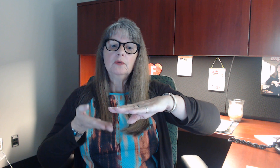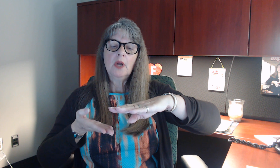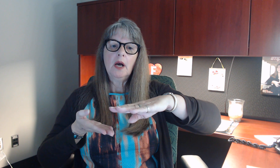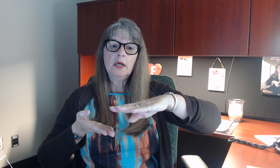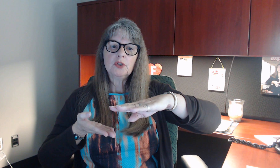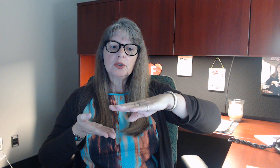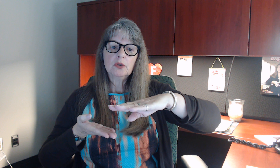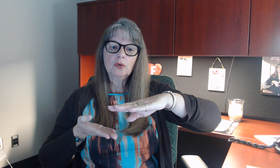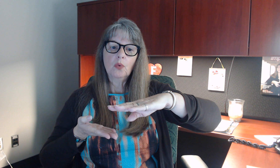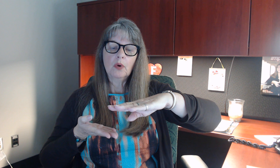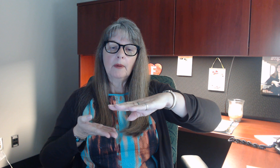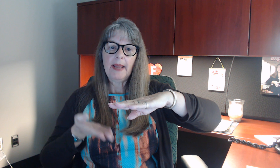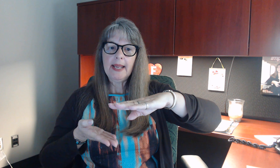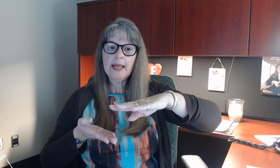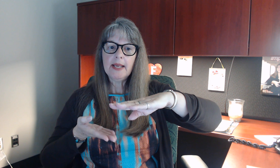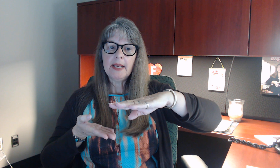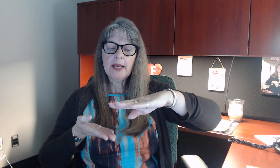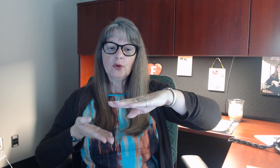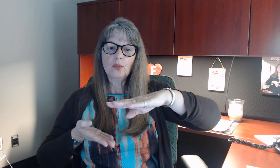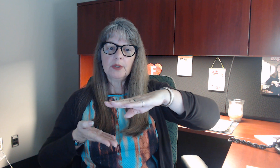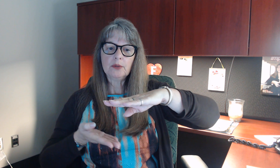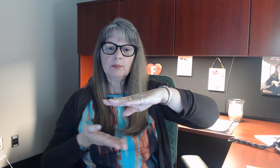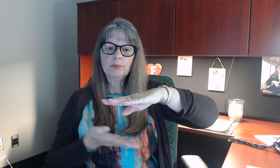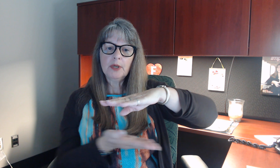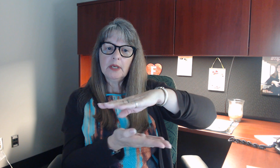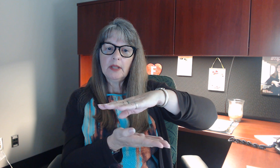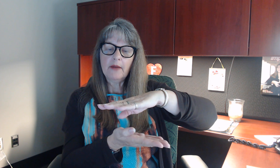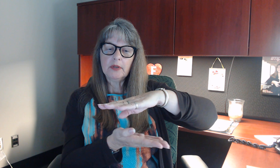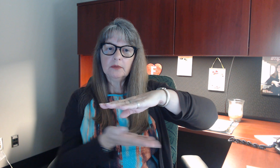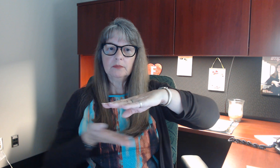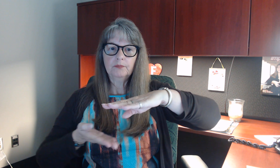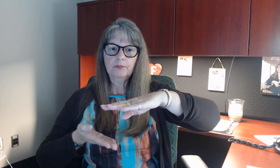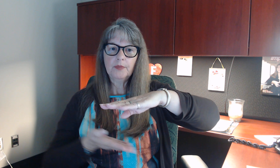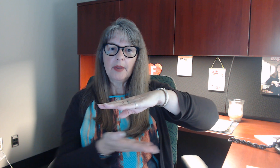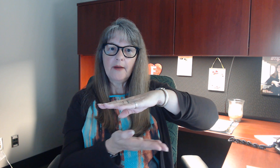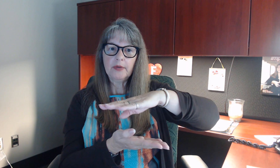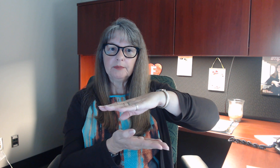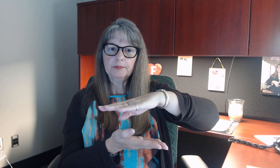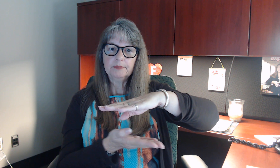got your pan, and you're going to put it in the oven.